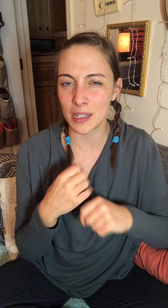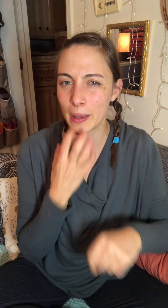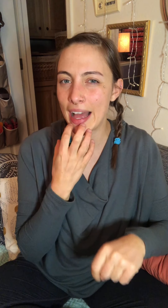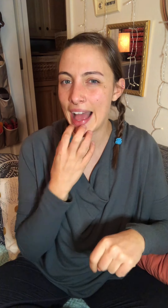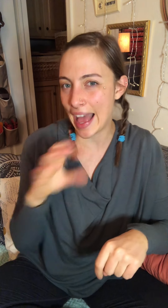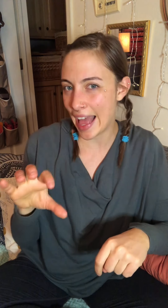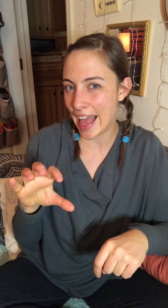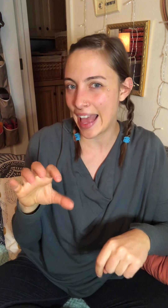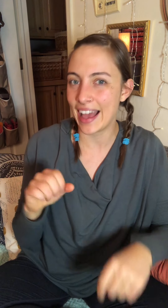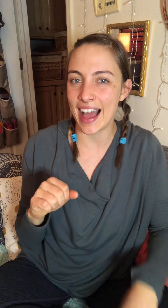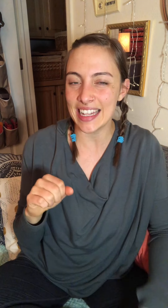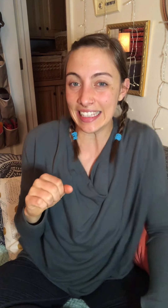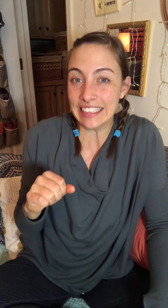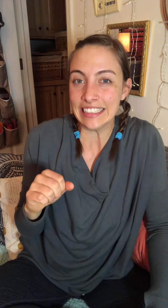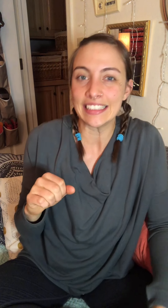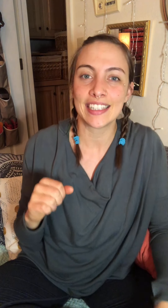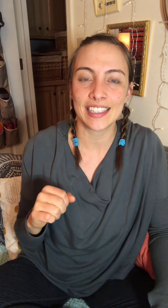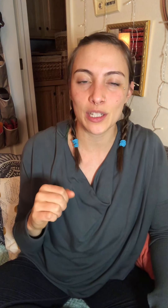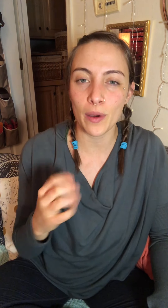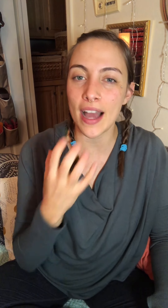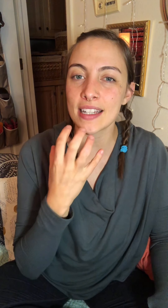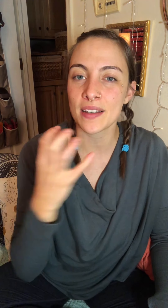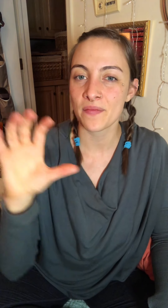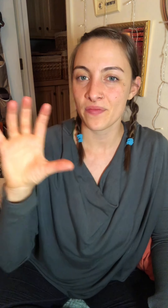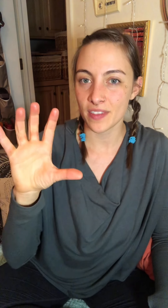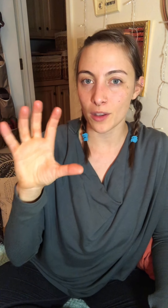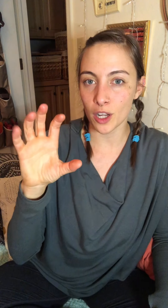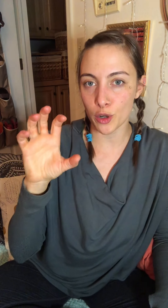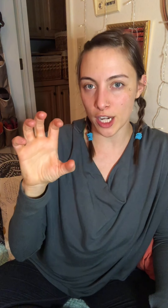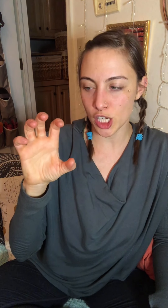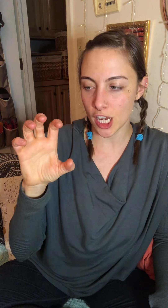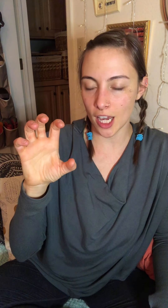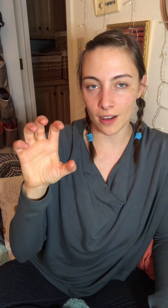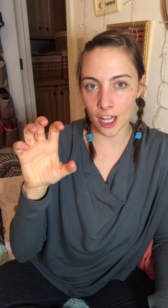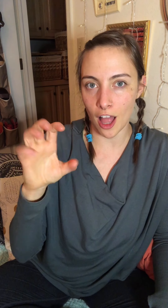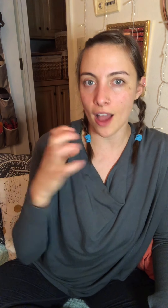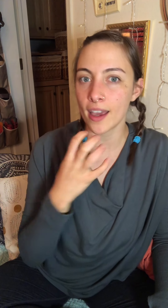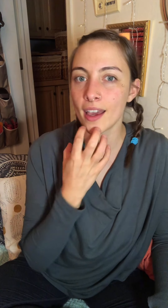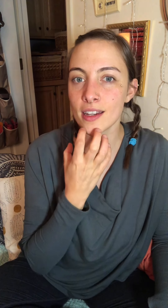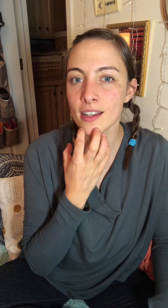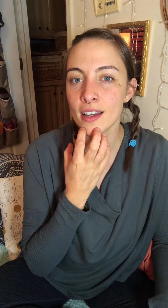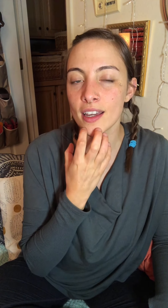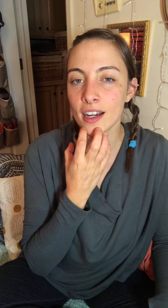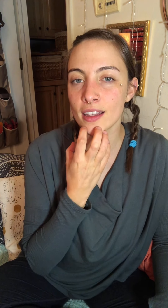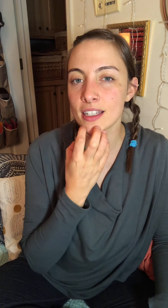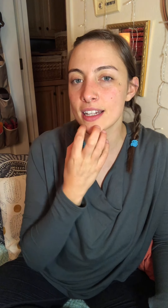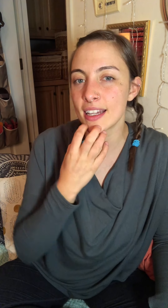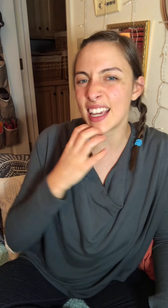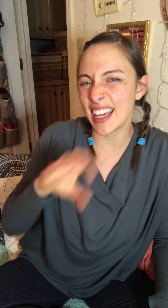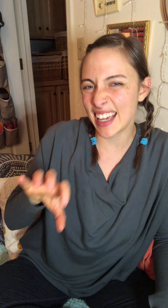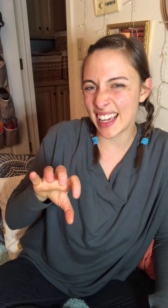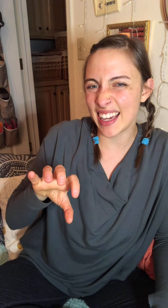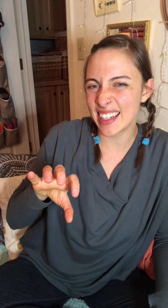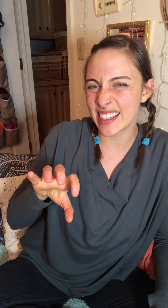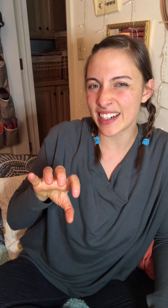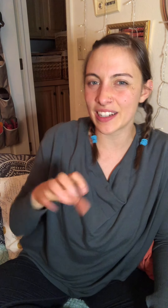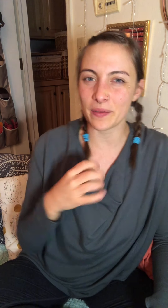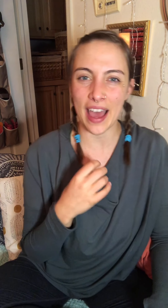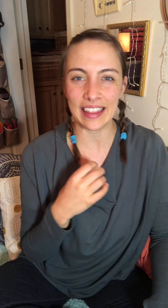well. Hot. Too hot. So crunchy claw hand here at the chin and turn it away. Like,